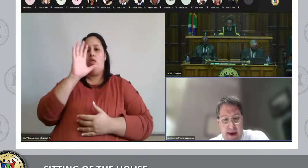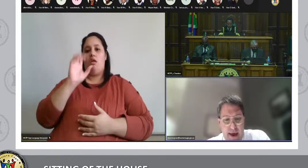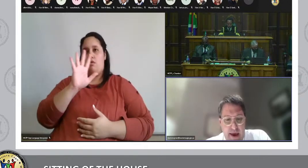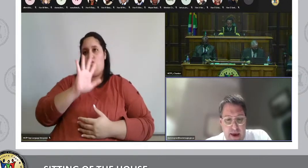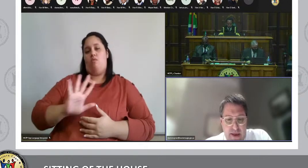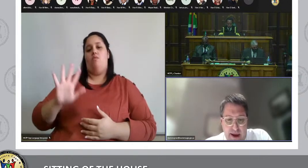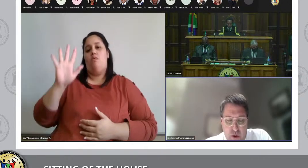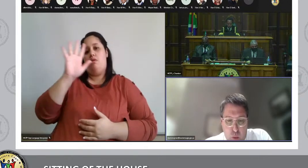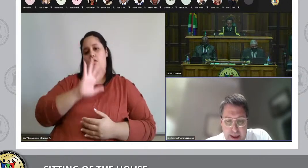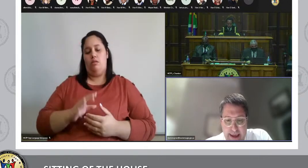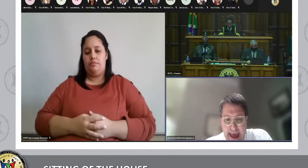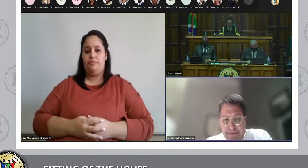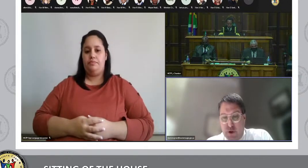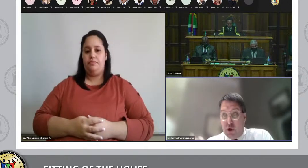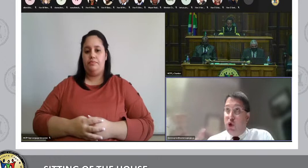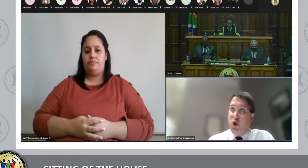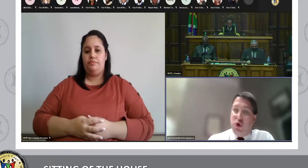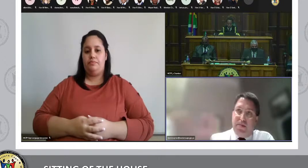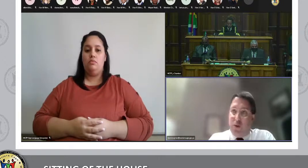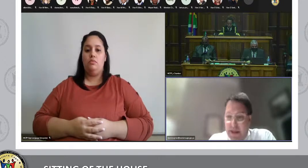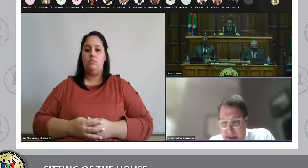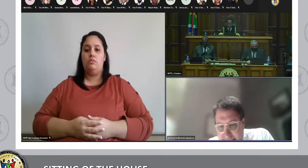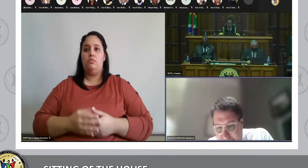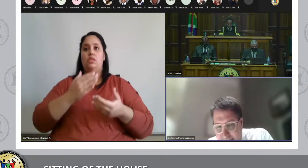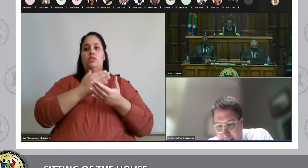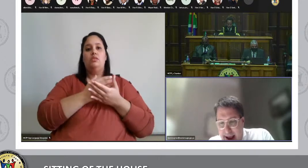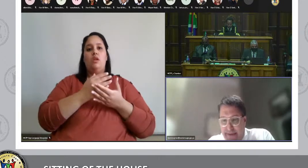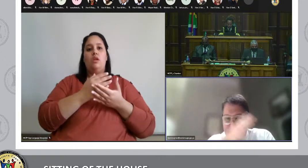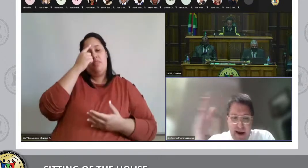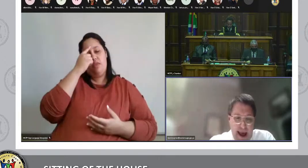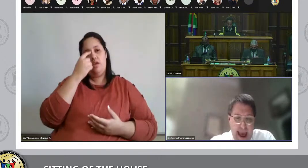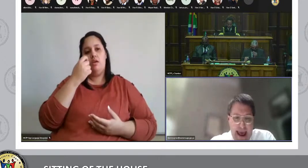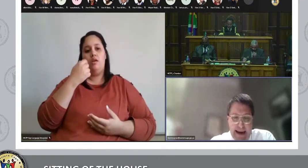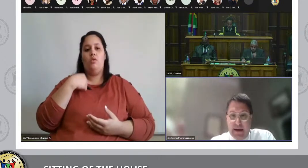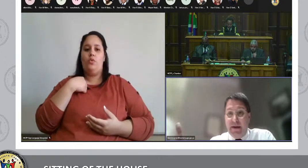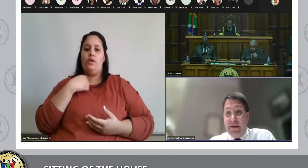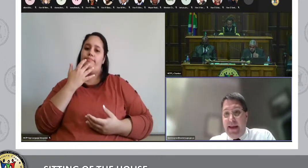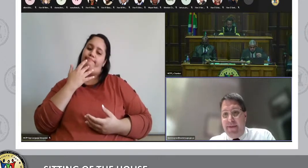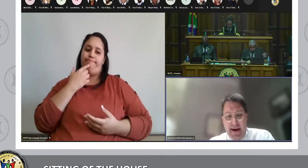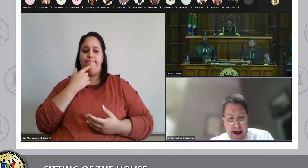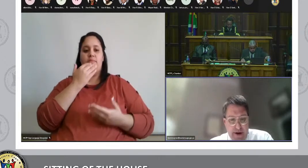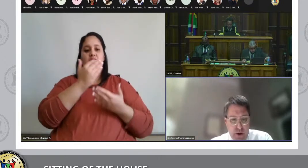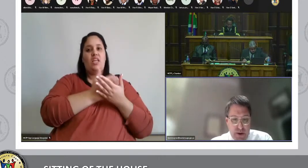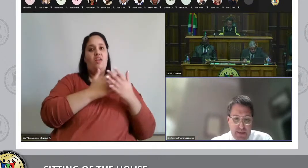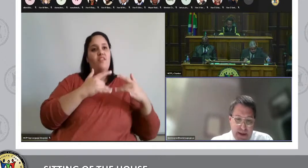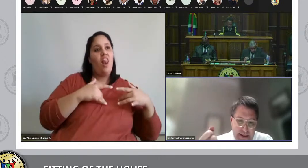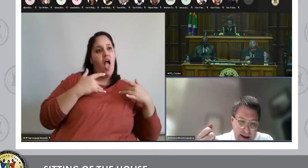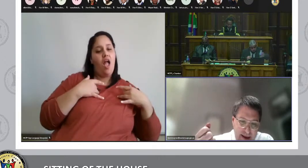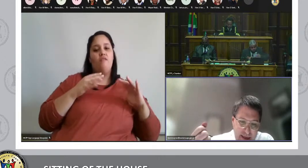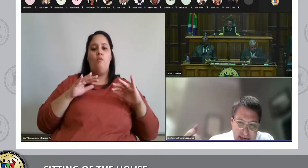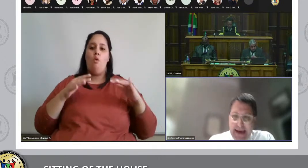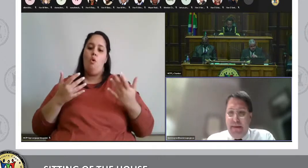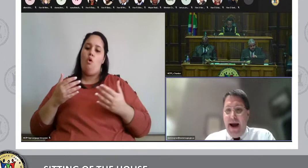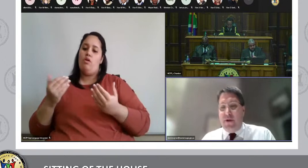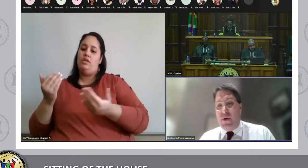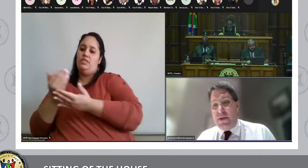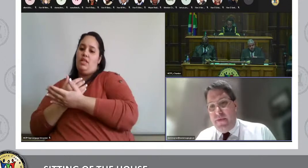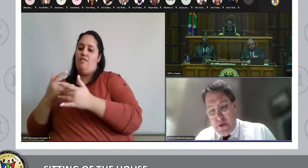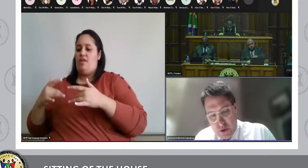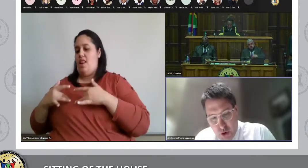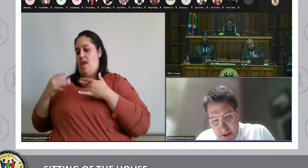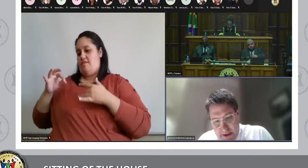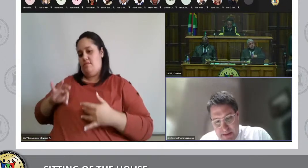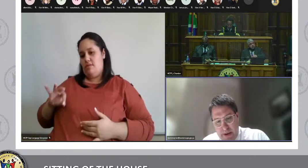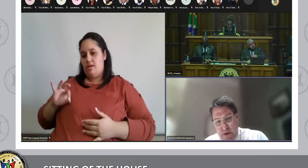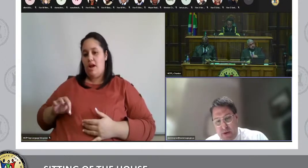people think that we have to choose between saving lives and saving livelihoods, but that, in my view, is